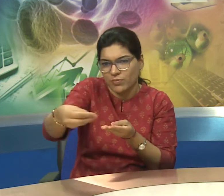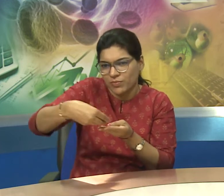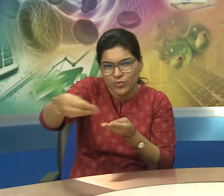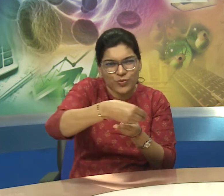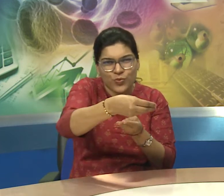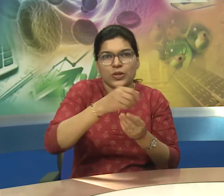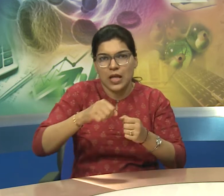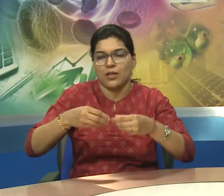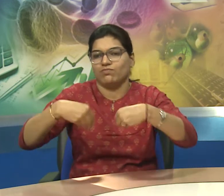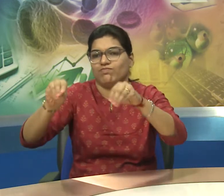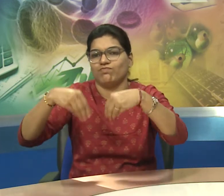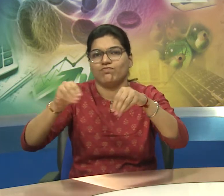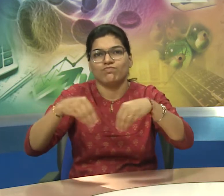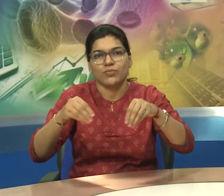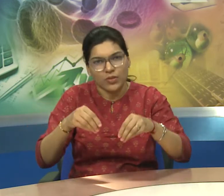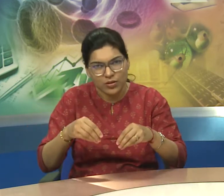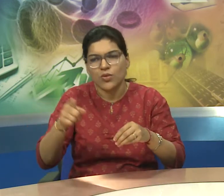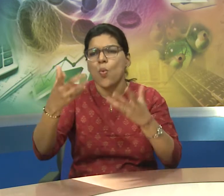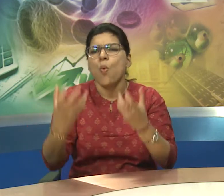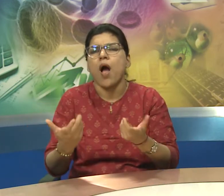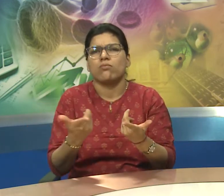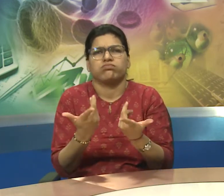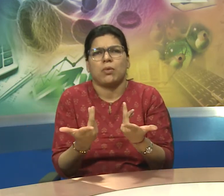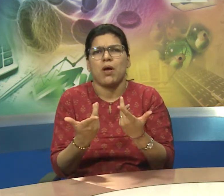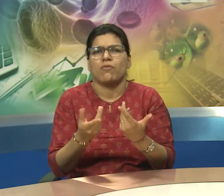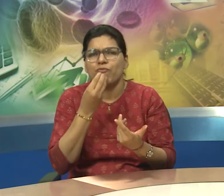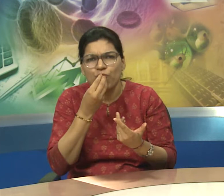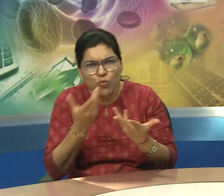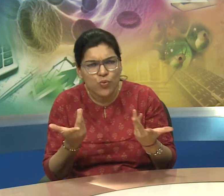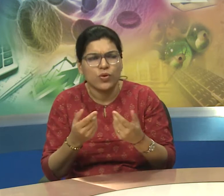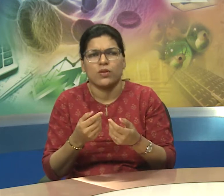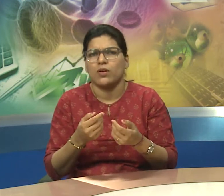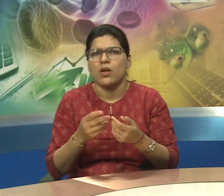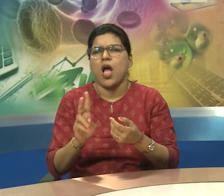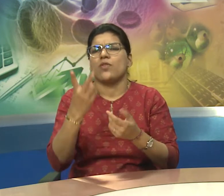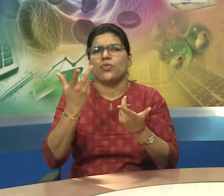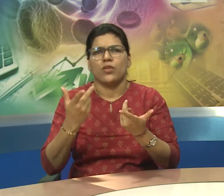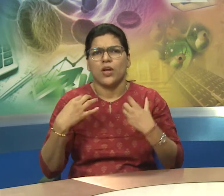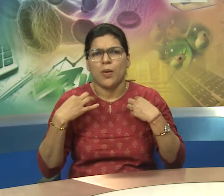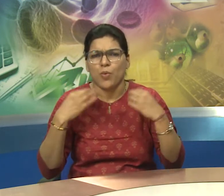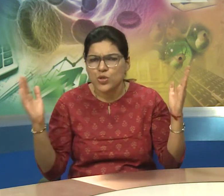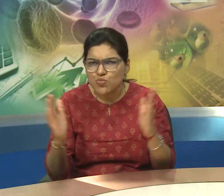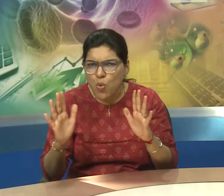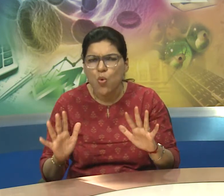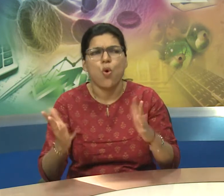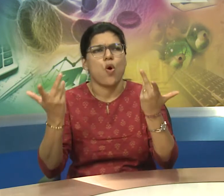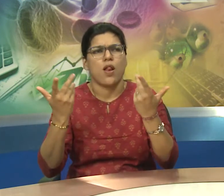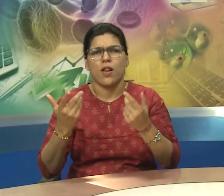deals with customer for the consumption of the desired products. For